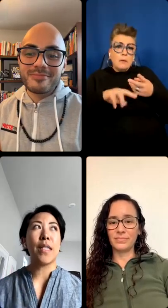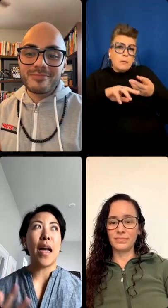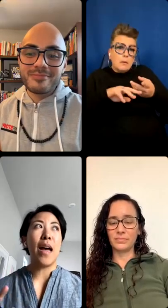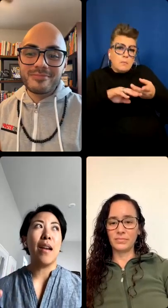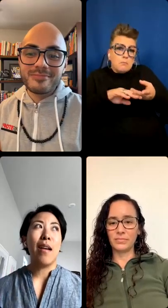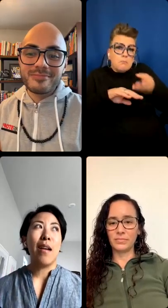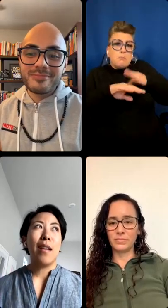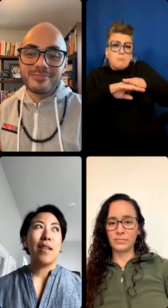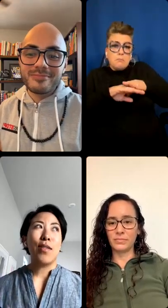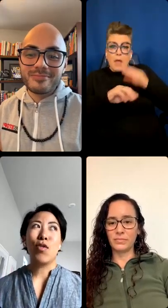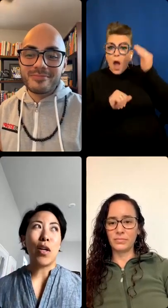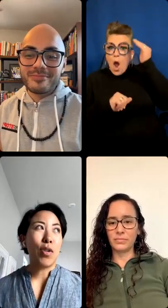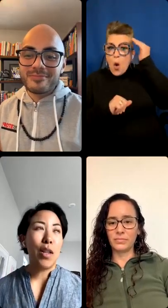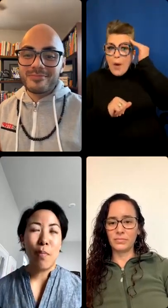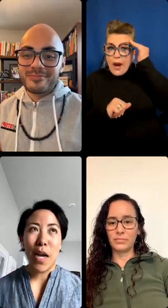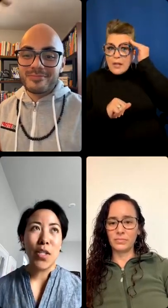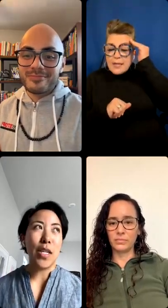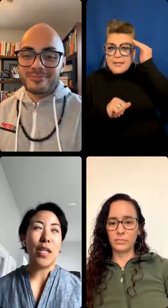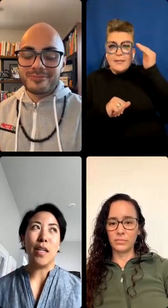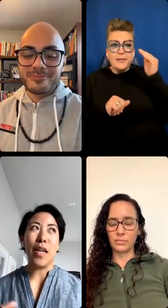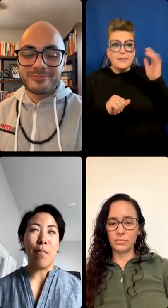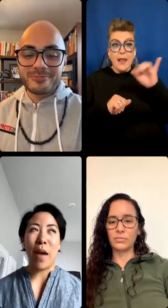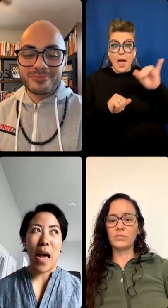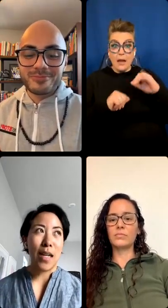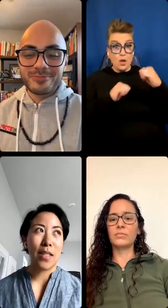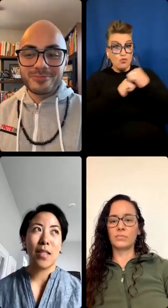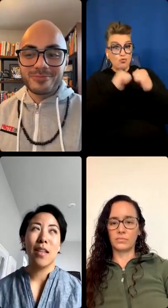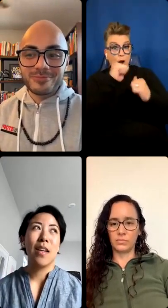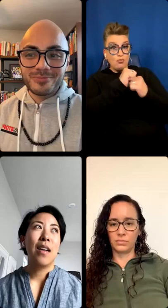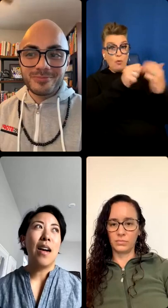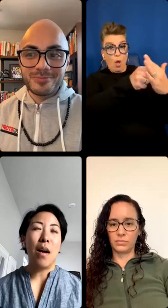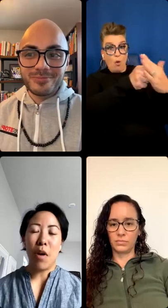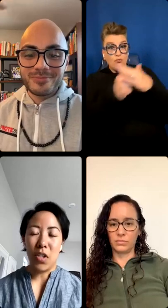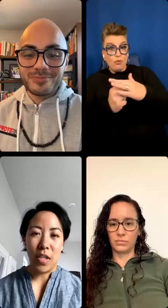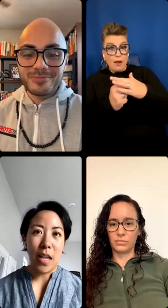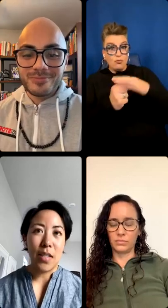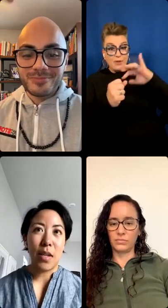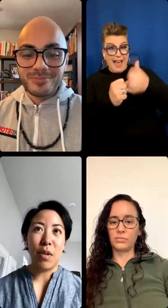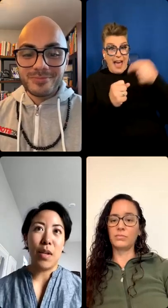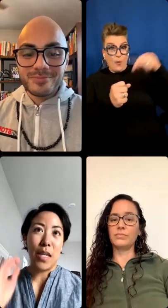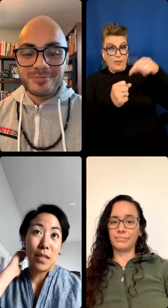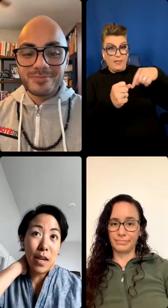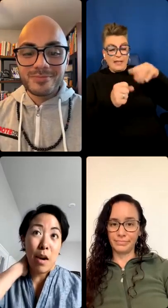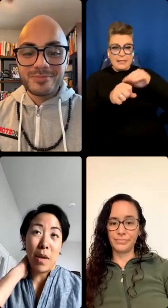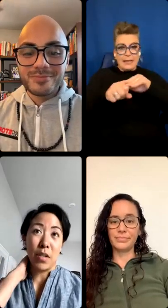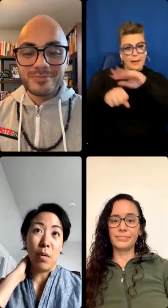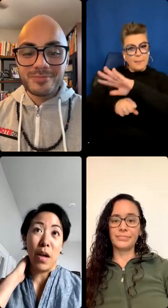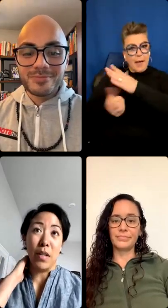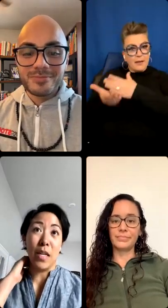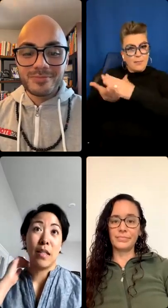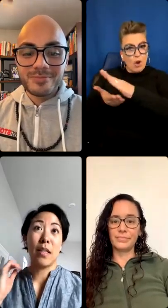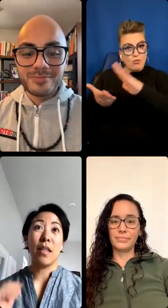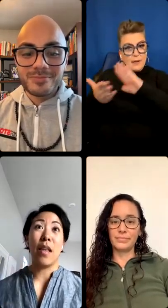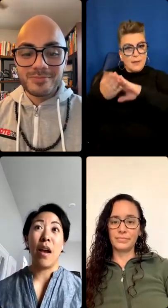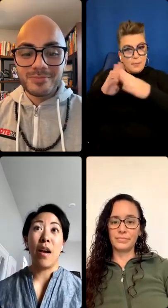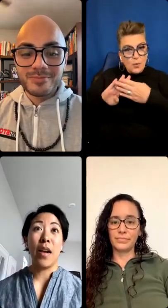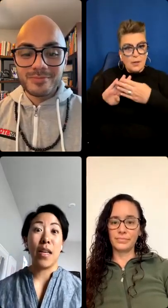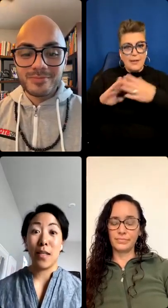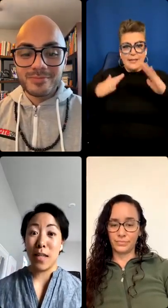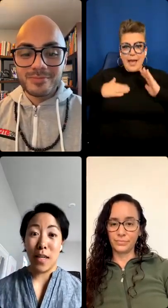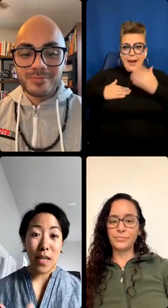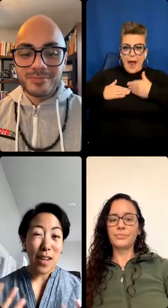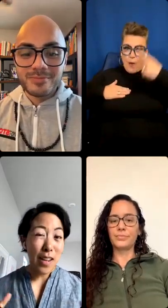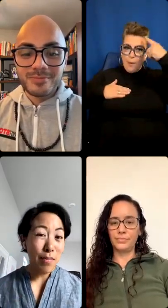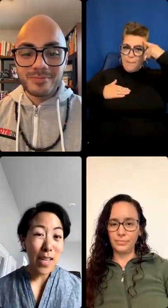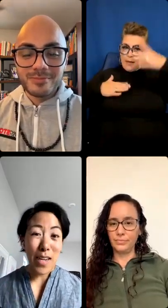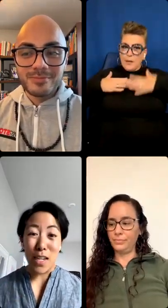the ways that structural oppression impacts marginalized communities and our mental wellness. There